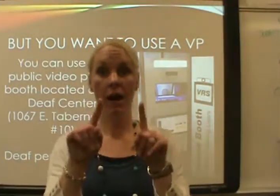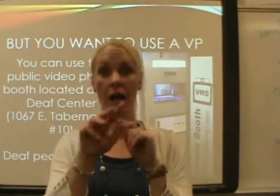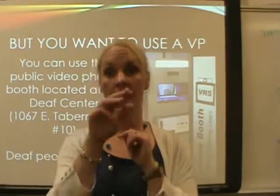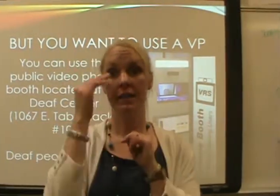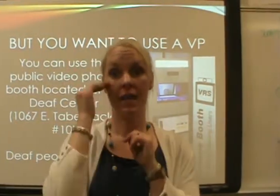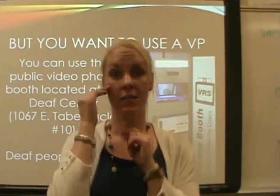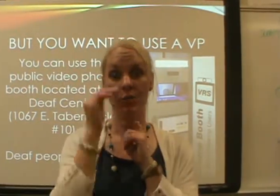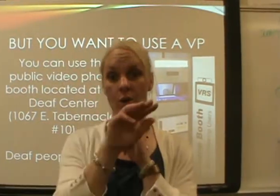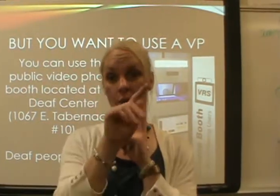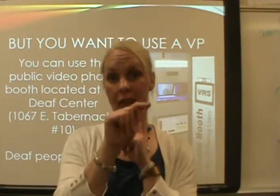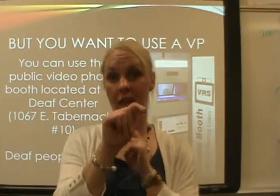But I do know that